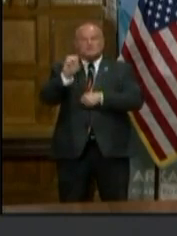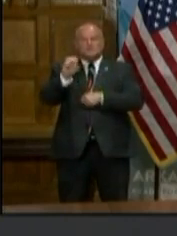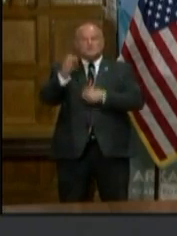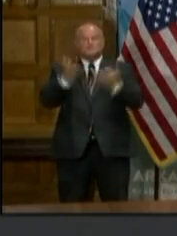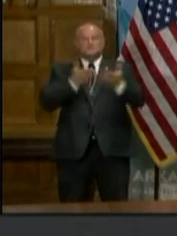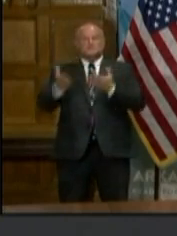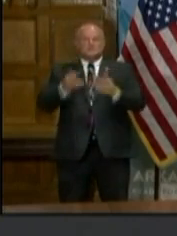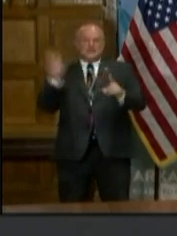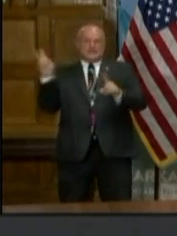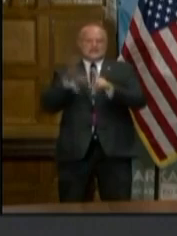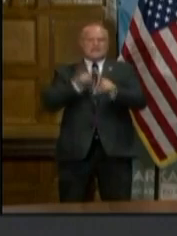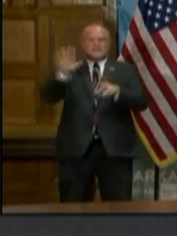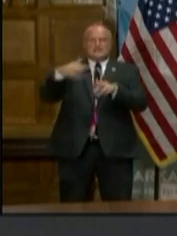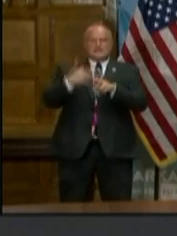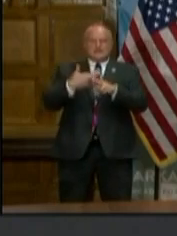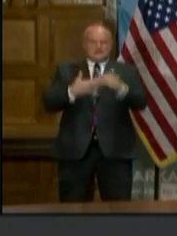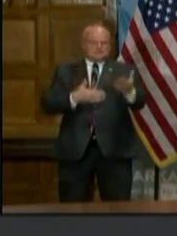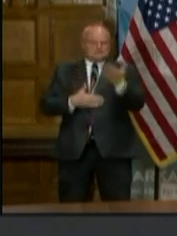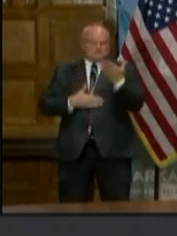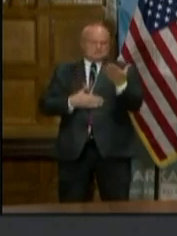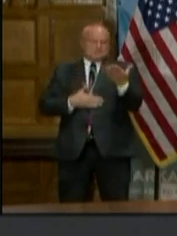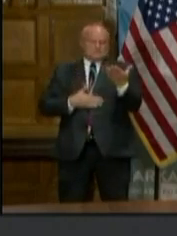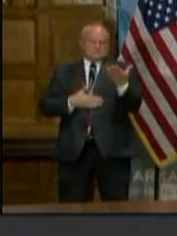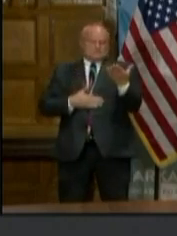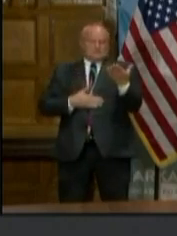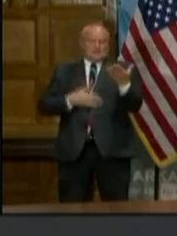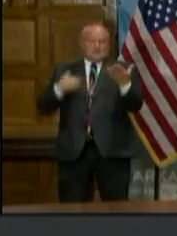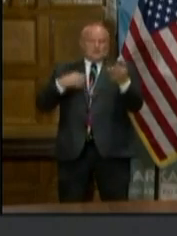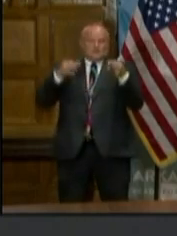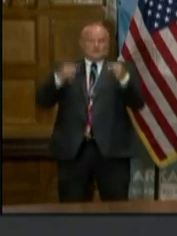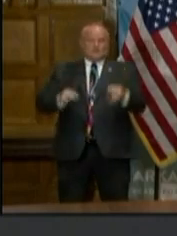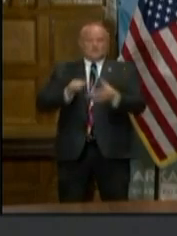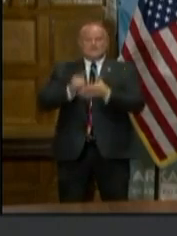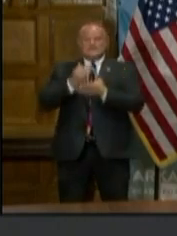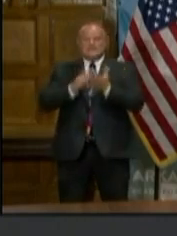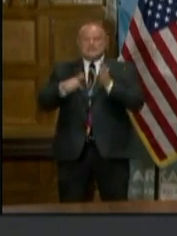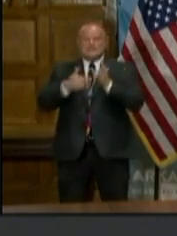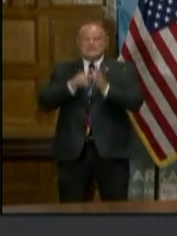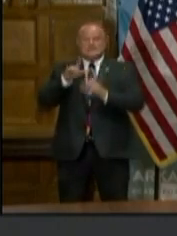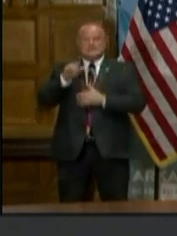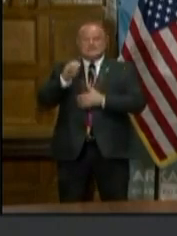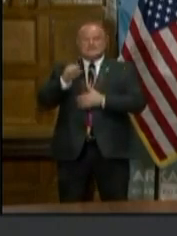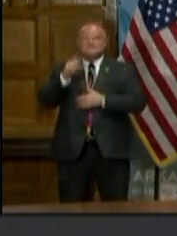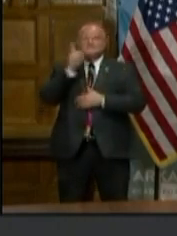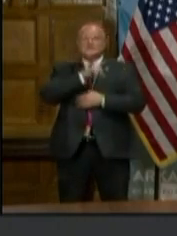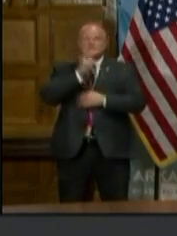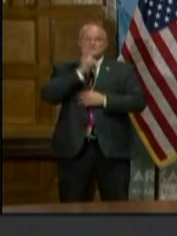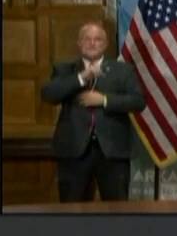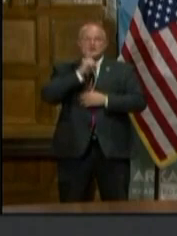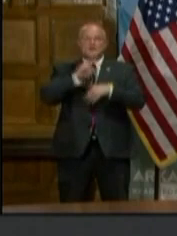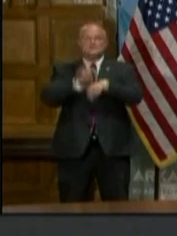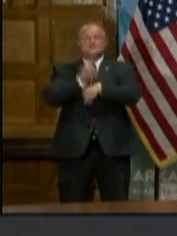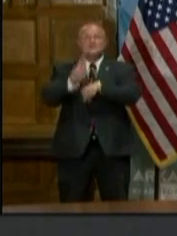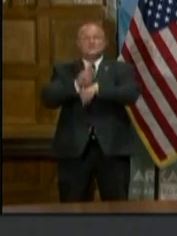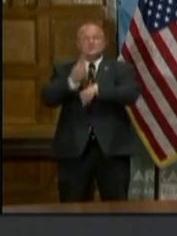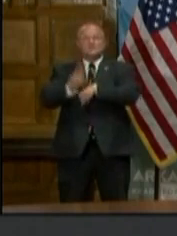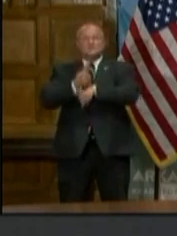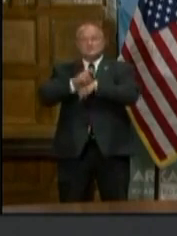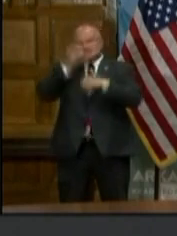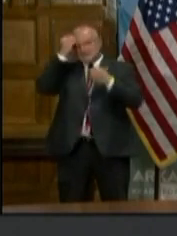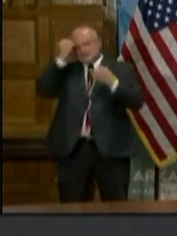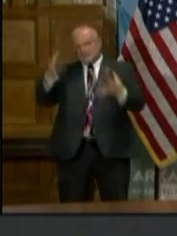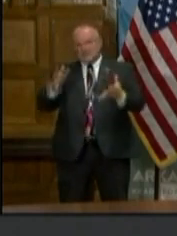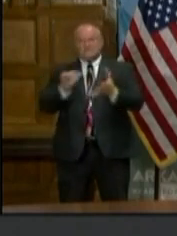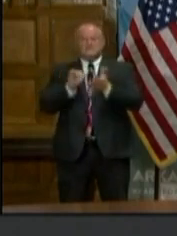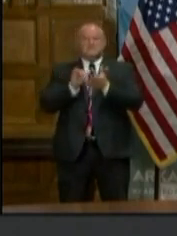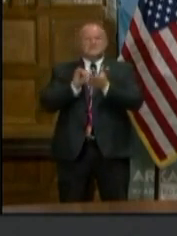that a claim has been filed in their name. And we've determined so far that some of these claims are false. They're using